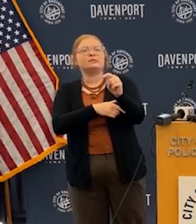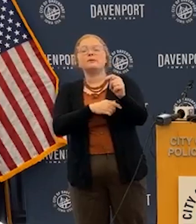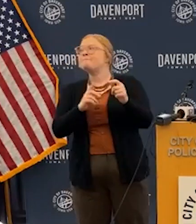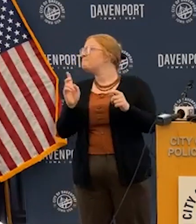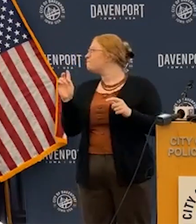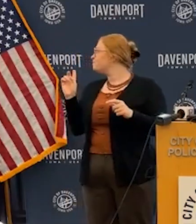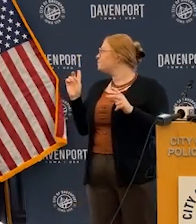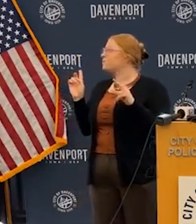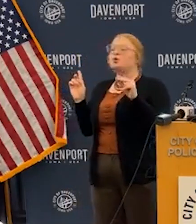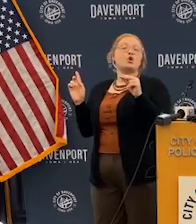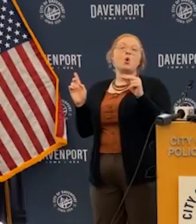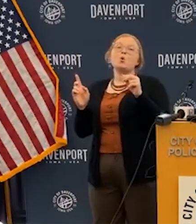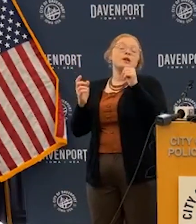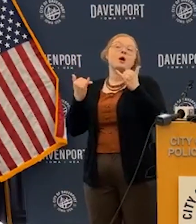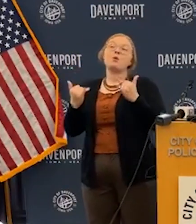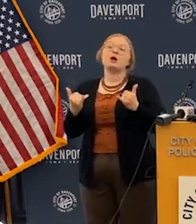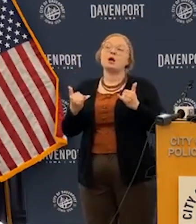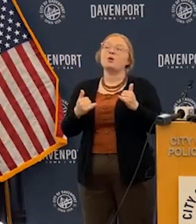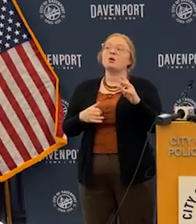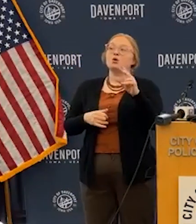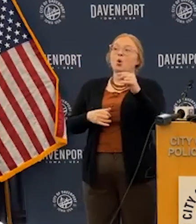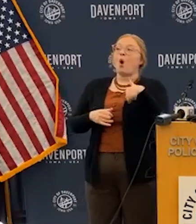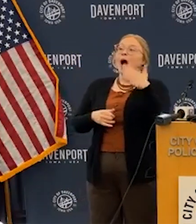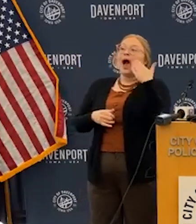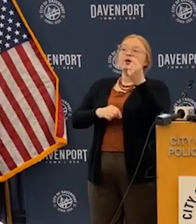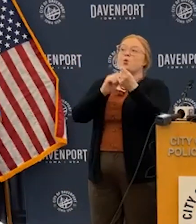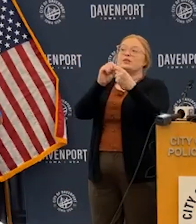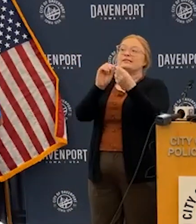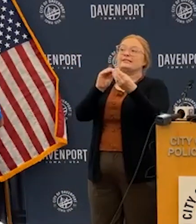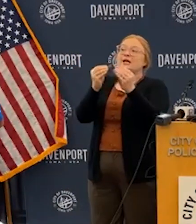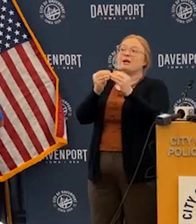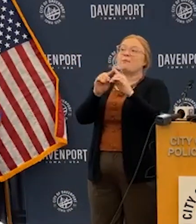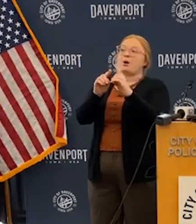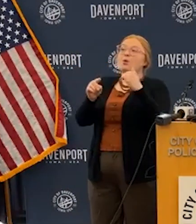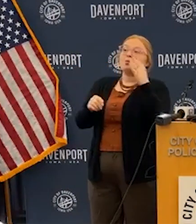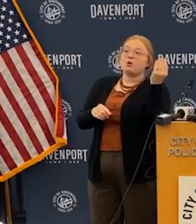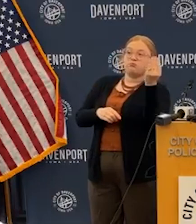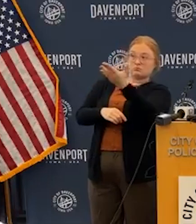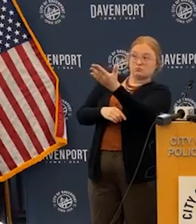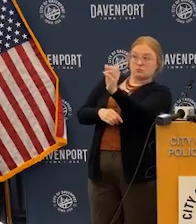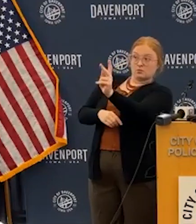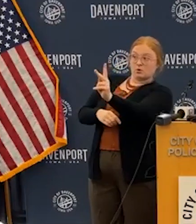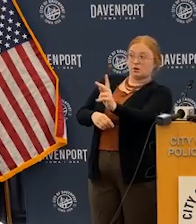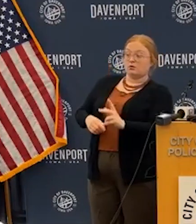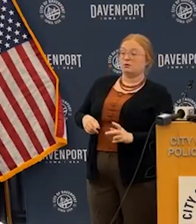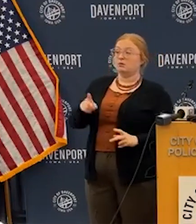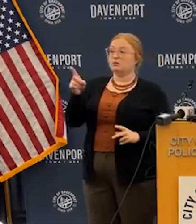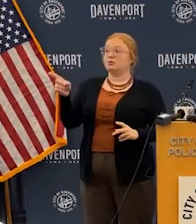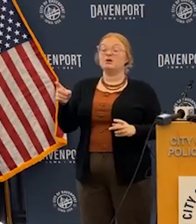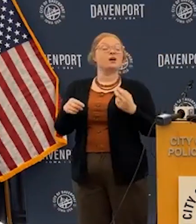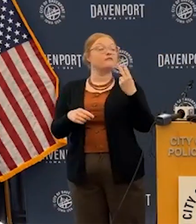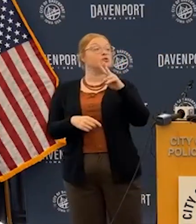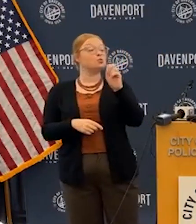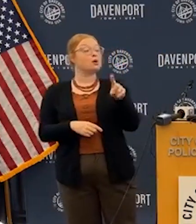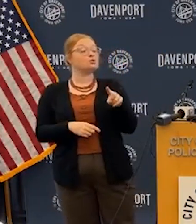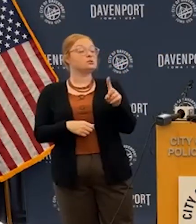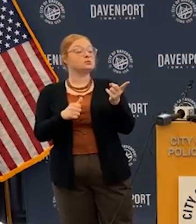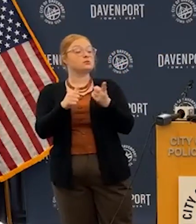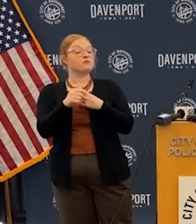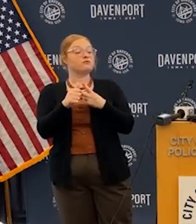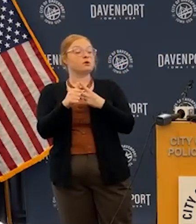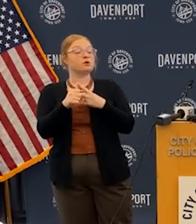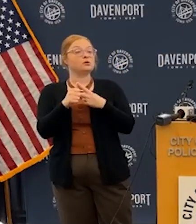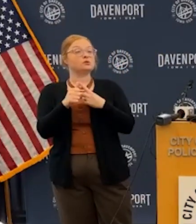exact number. But we can we'll get that. Two questions. First, on the third missing person,